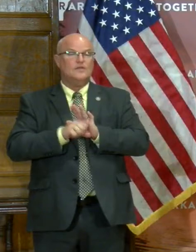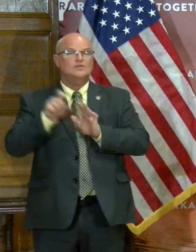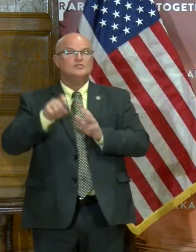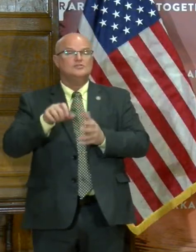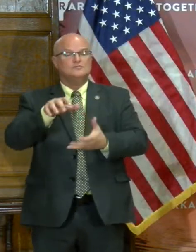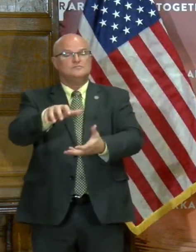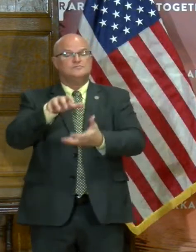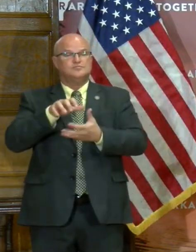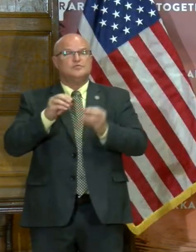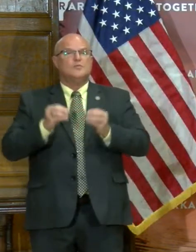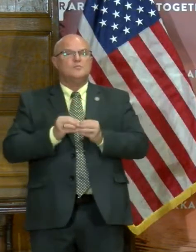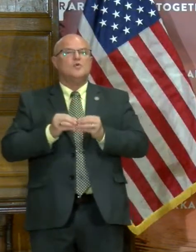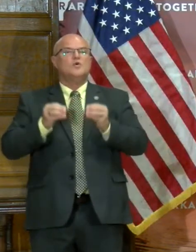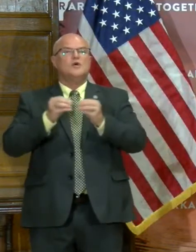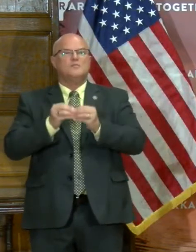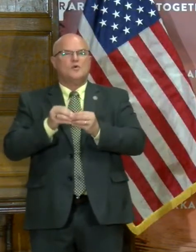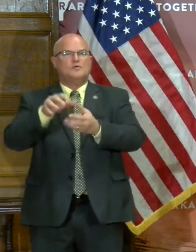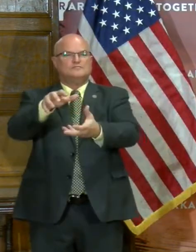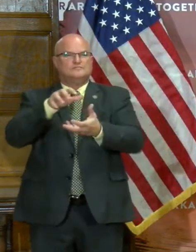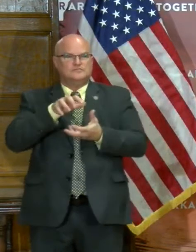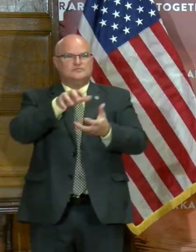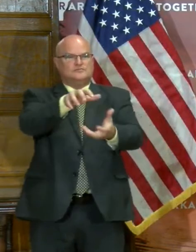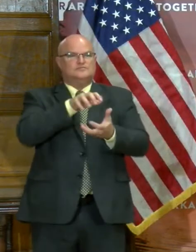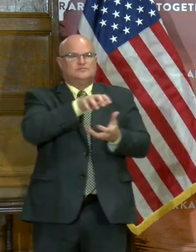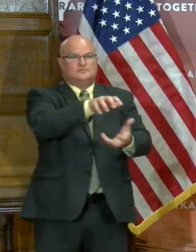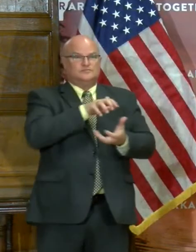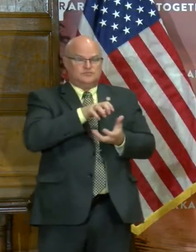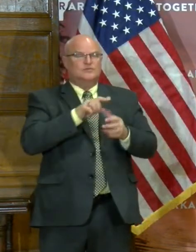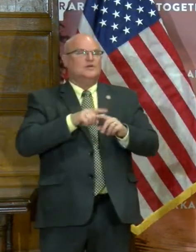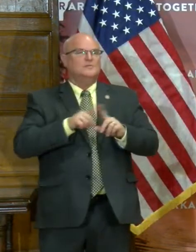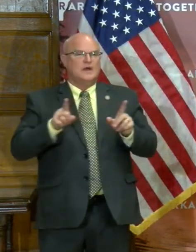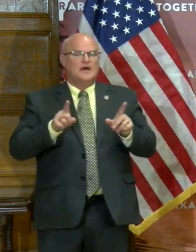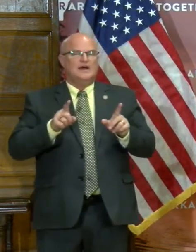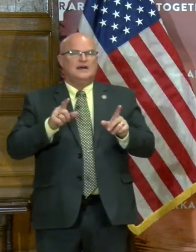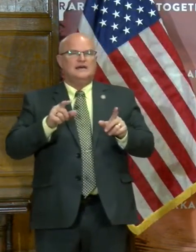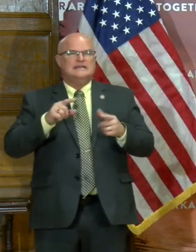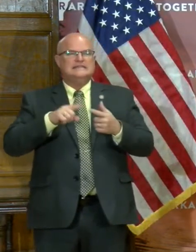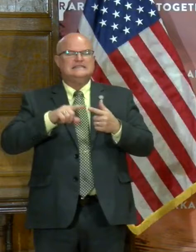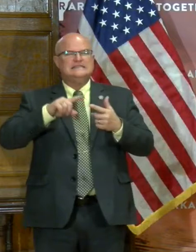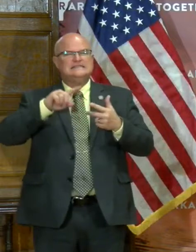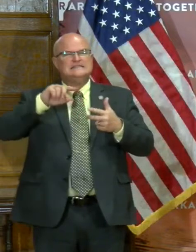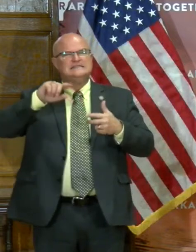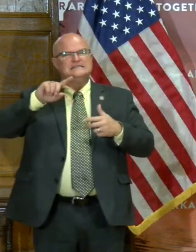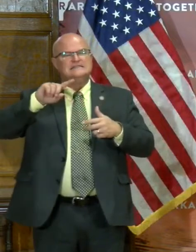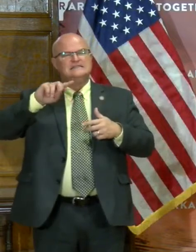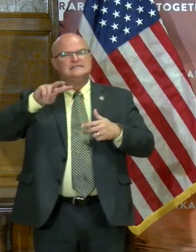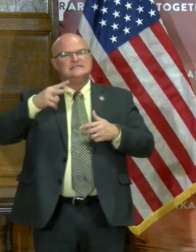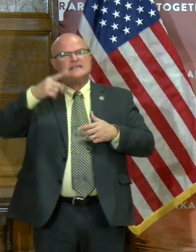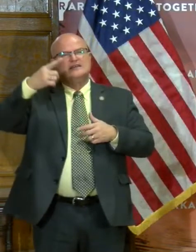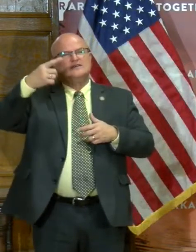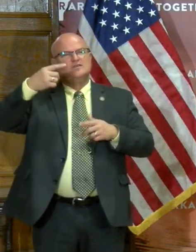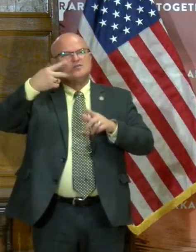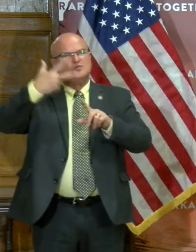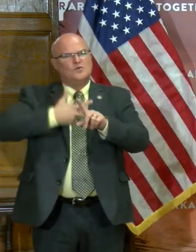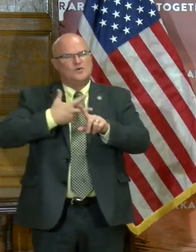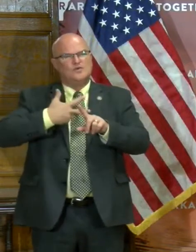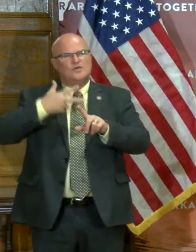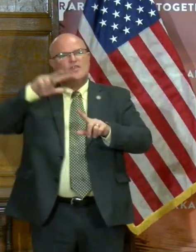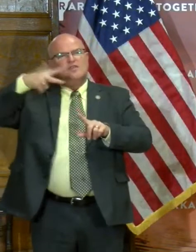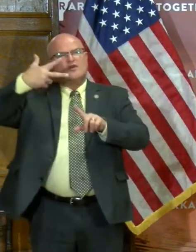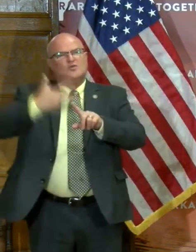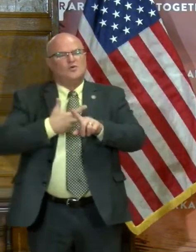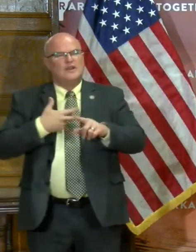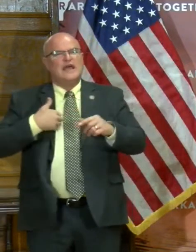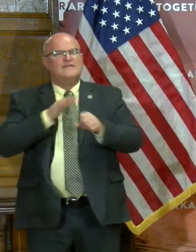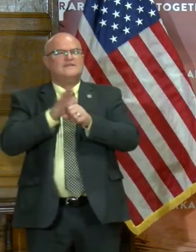receiving more and more vaccine over the first few months, but it will not be until either the second quarter or beginning of the third quarter of next